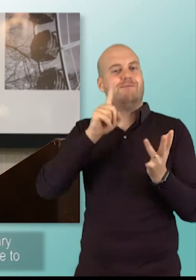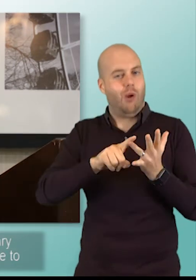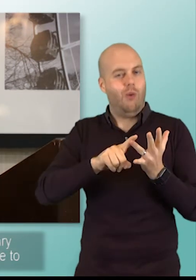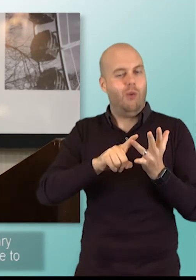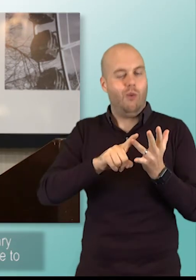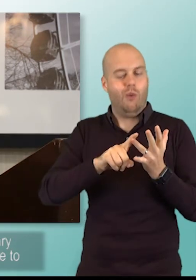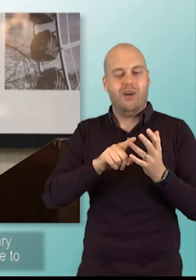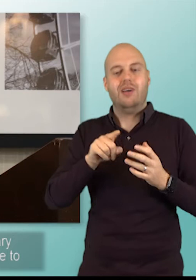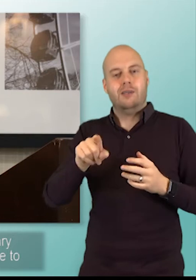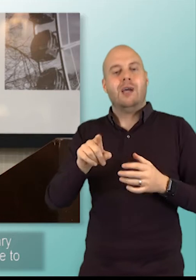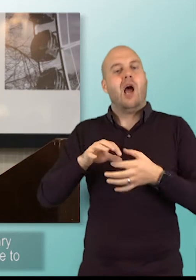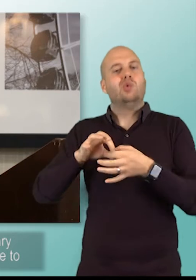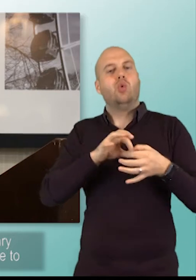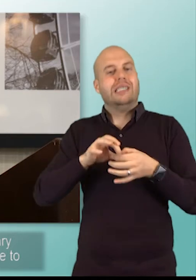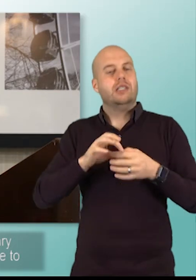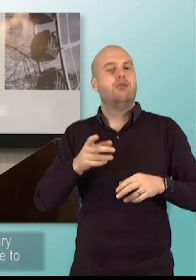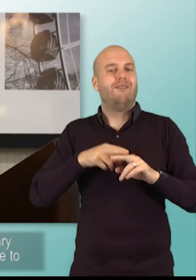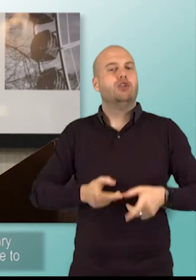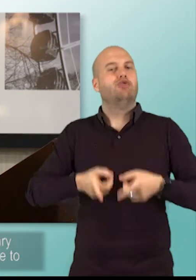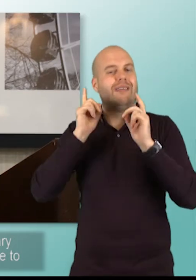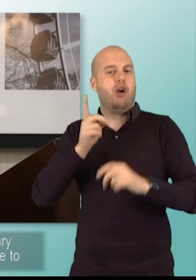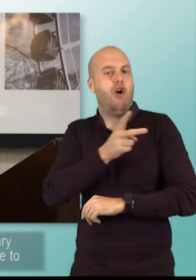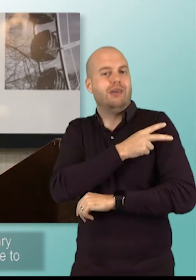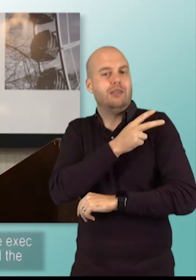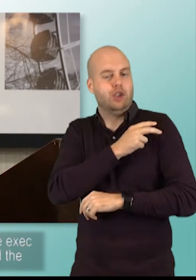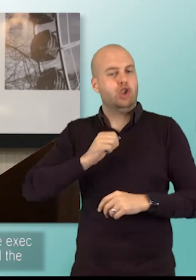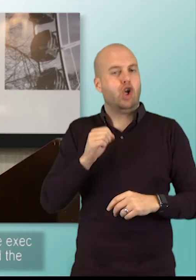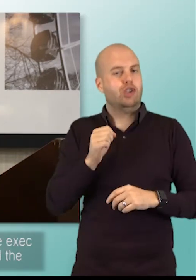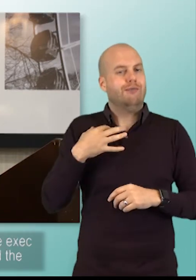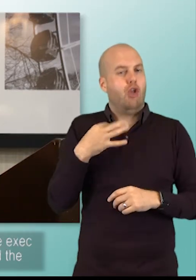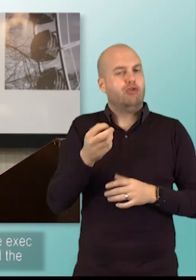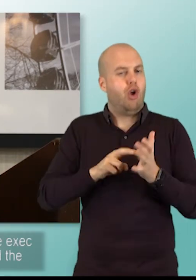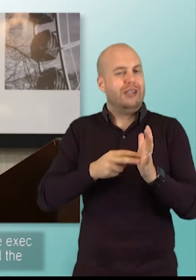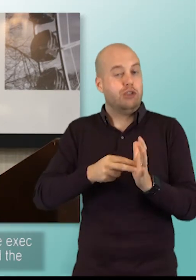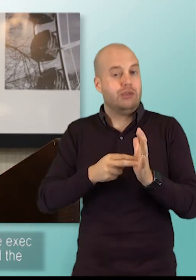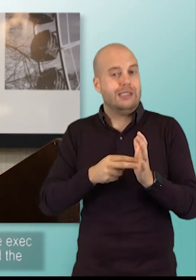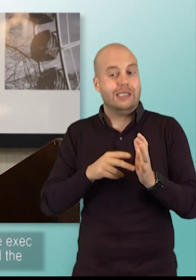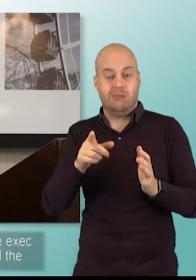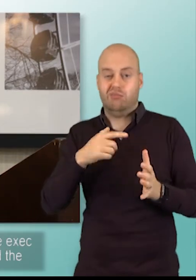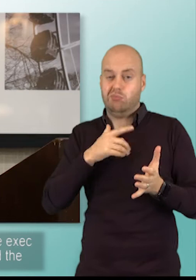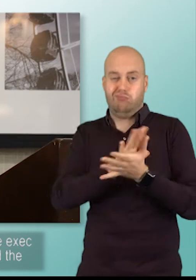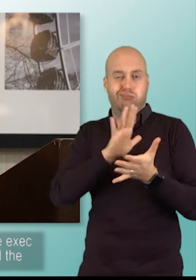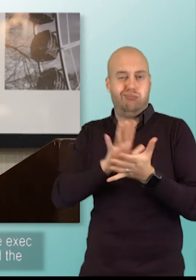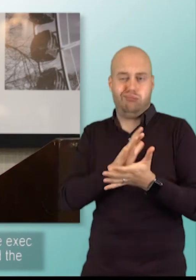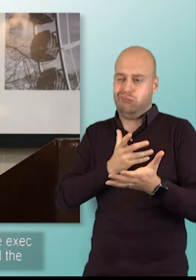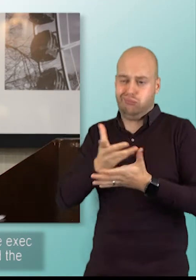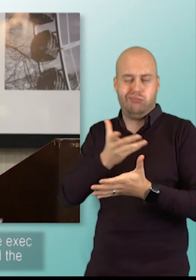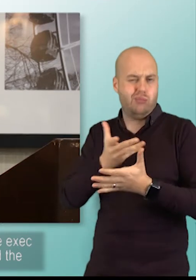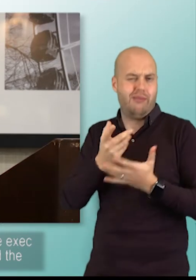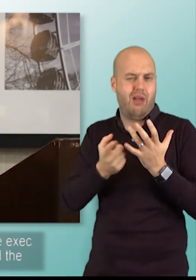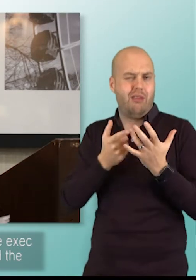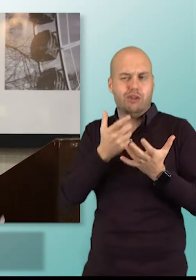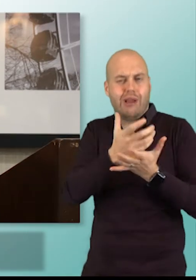Voluntary Organisations. So I have the privilege of being able to work between working with the chief execs and the exec team in charities and